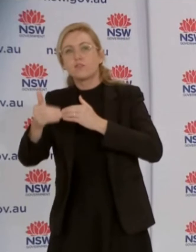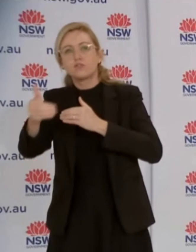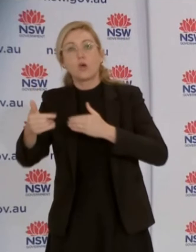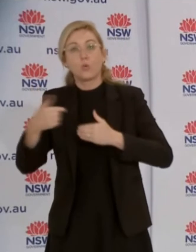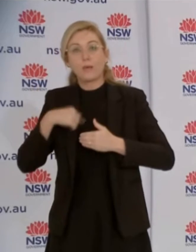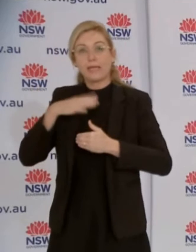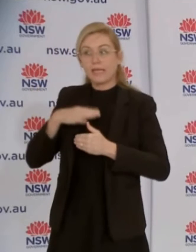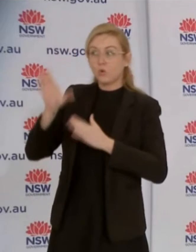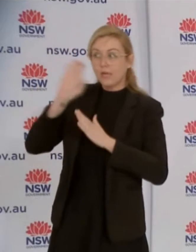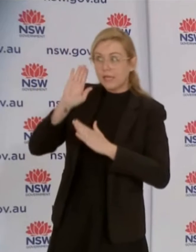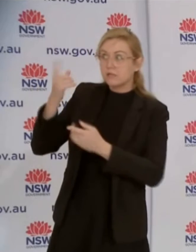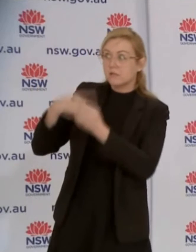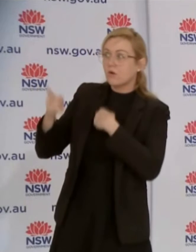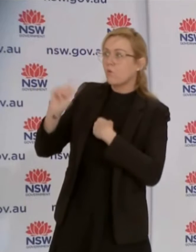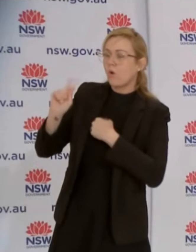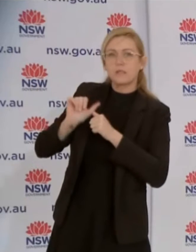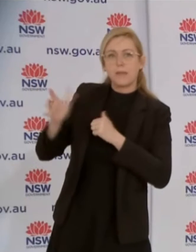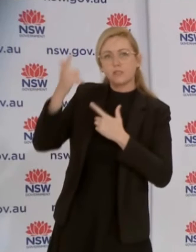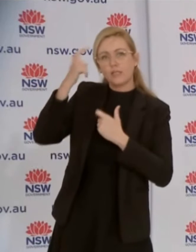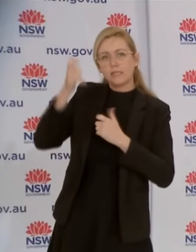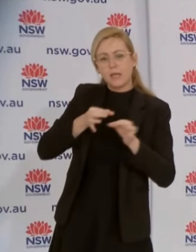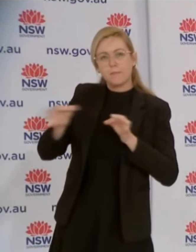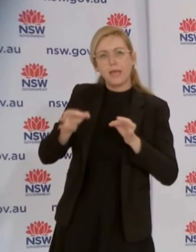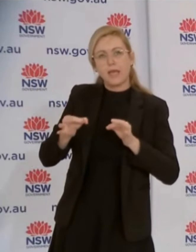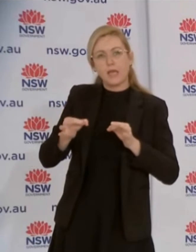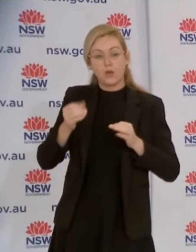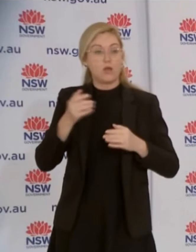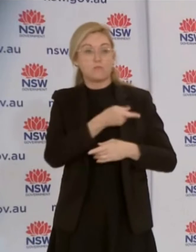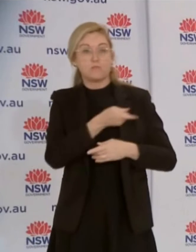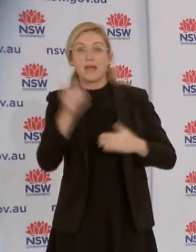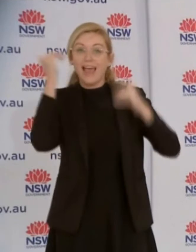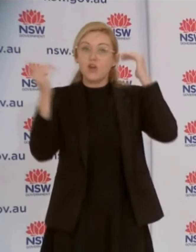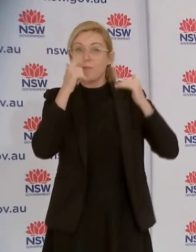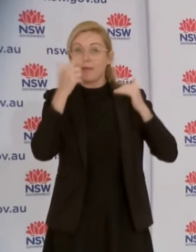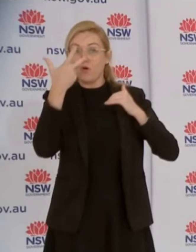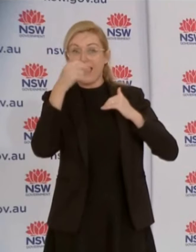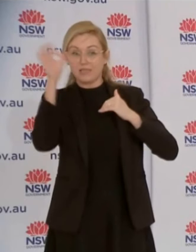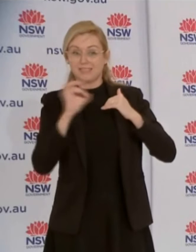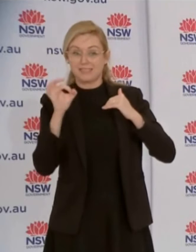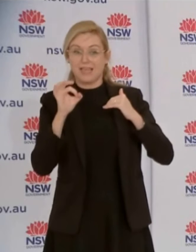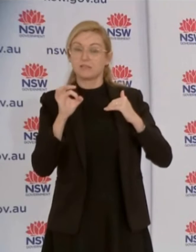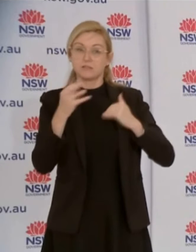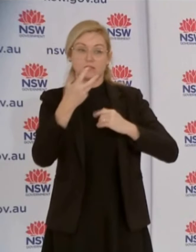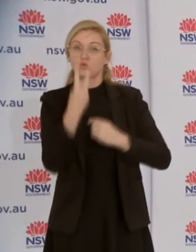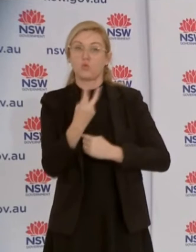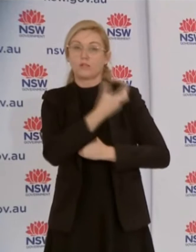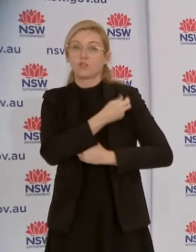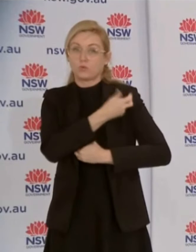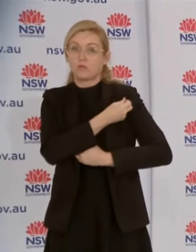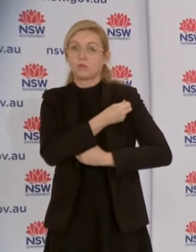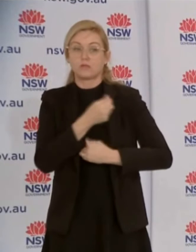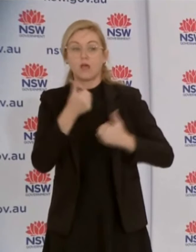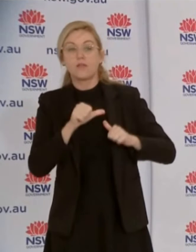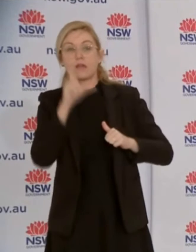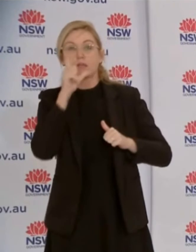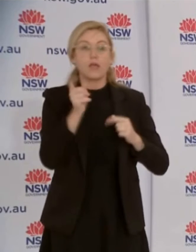to us is what we can do clearly when 80% of the adult population is double dosed. But in New South Wales, we'll also be working, depending on the supply of vaccine,